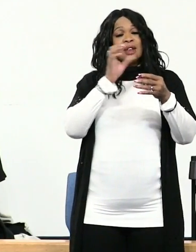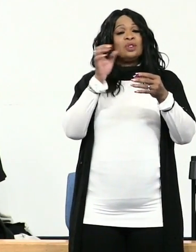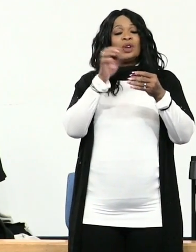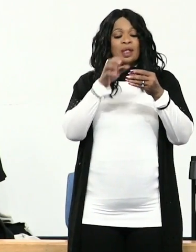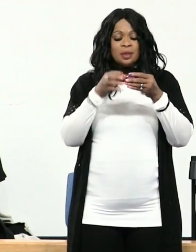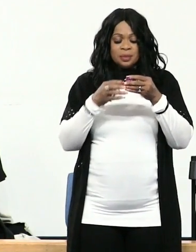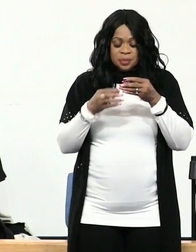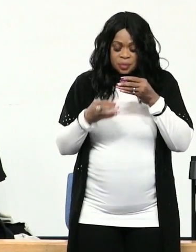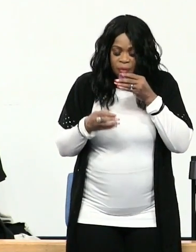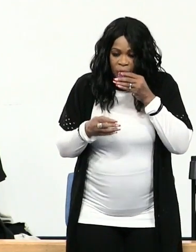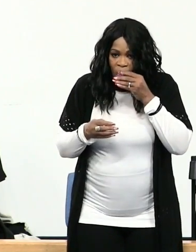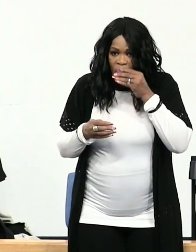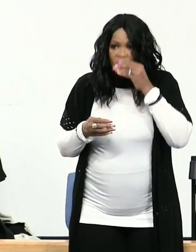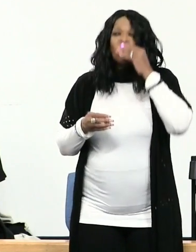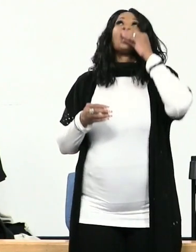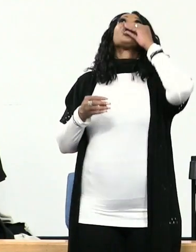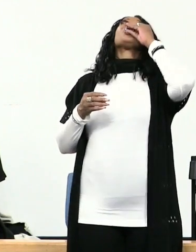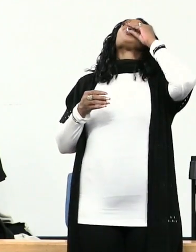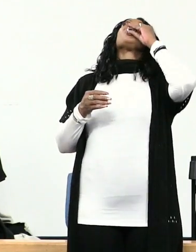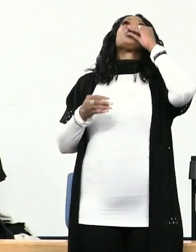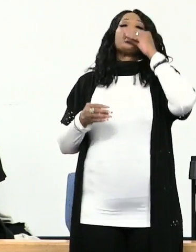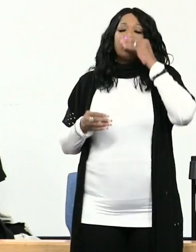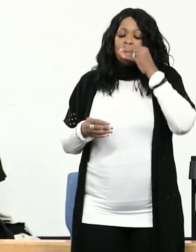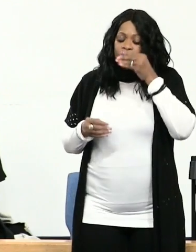drink together.